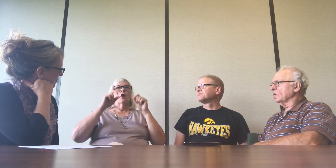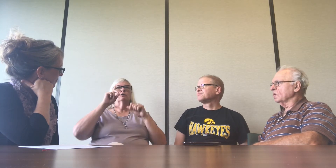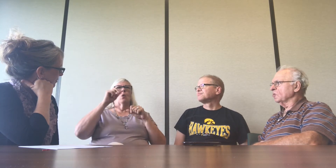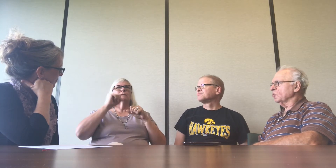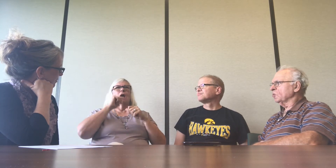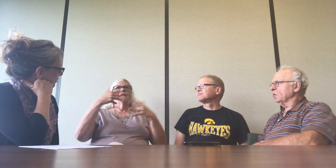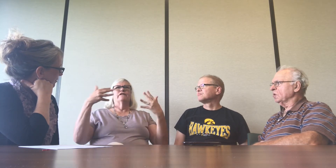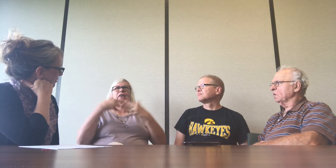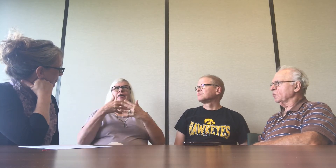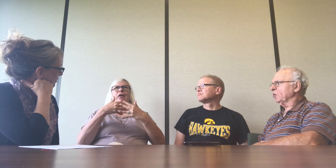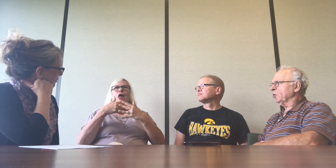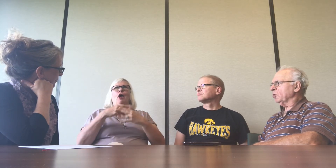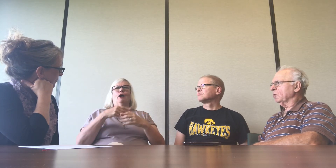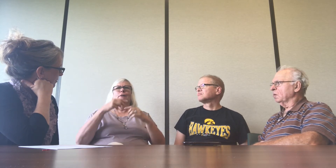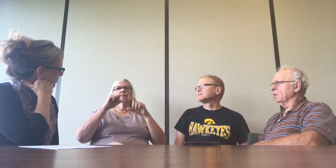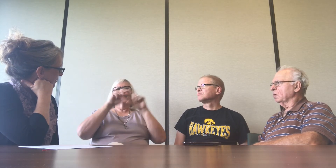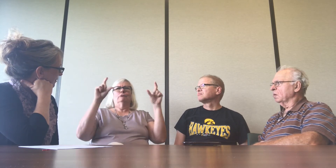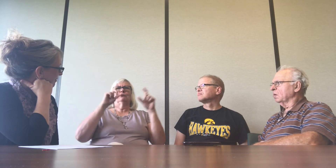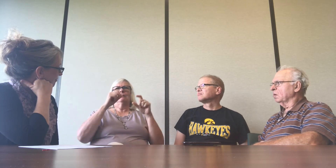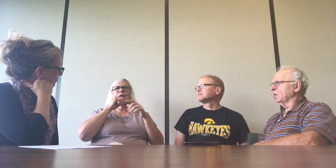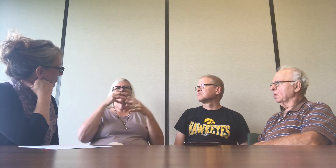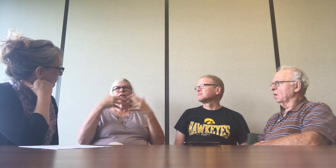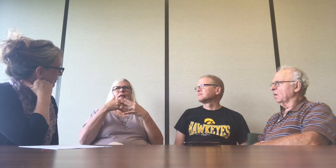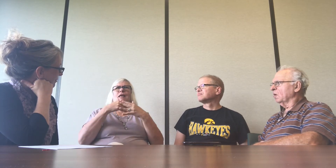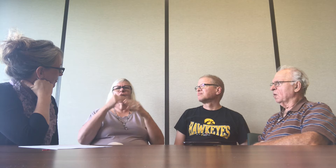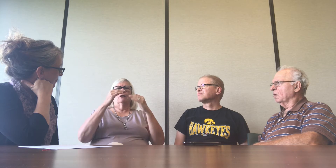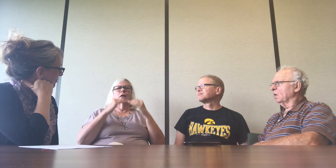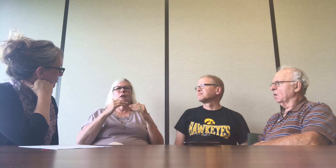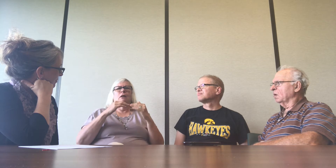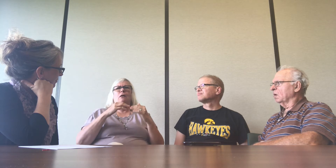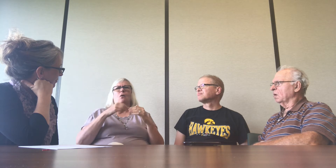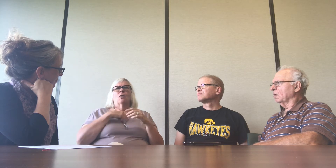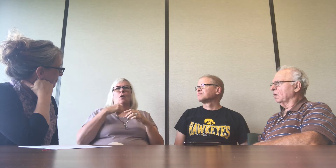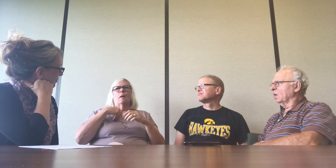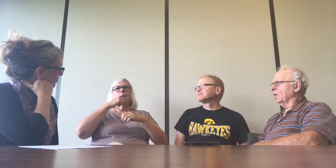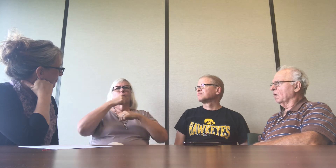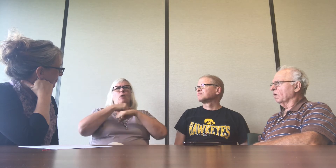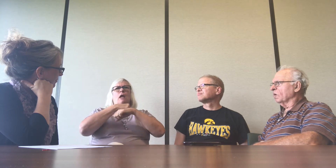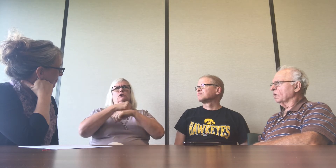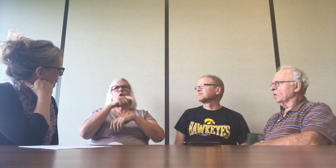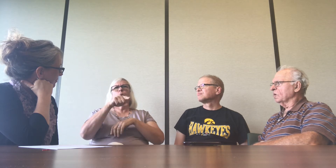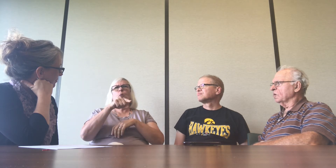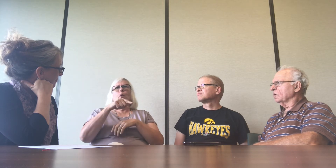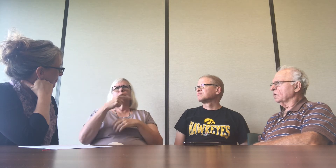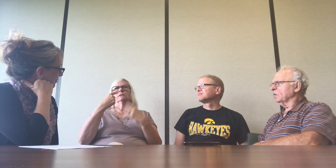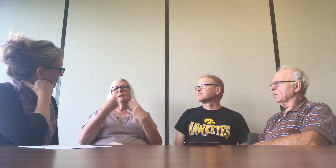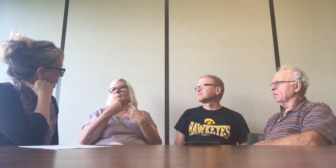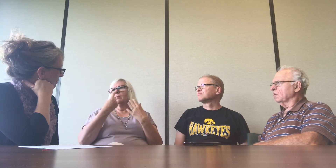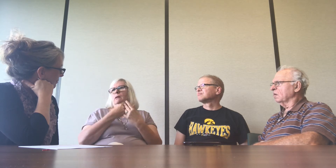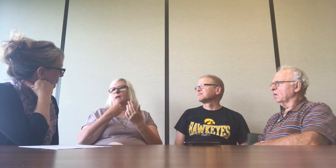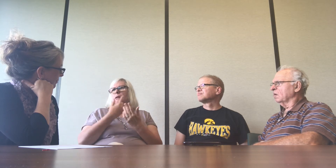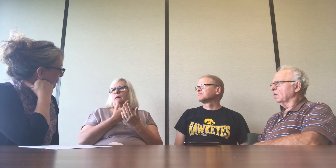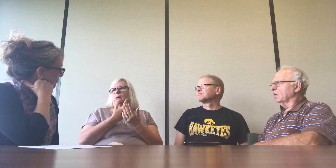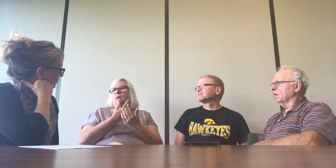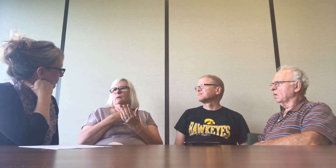Shirley, maybe DIAA needs to start a campaign of like, don't be afraid and we will protect you or something